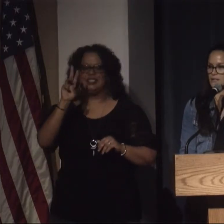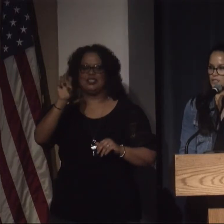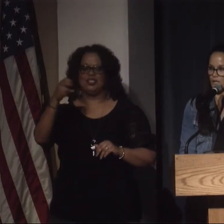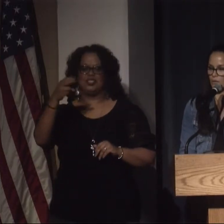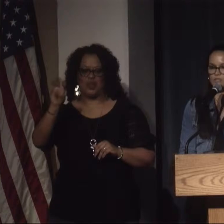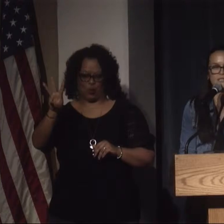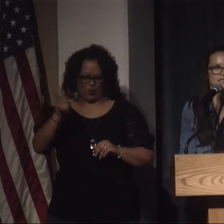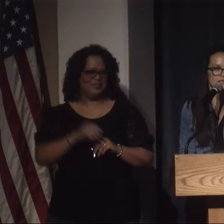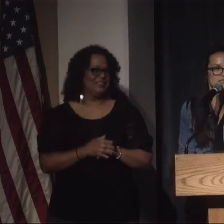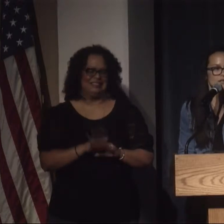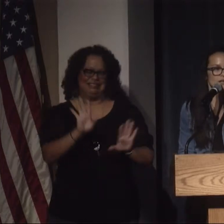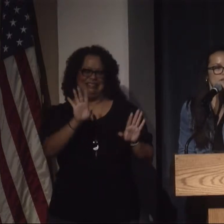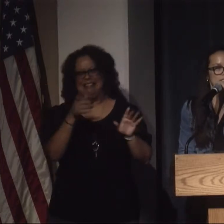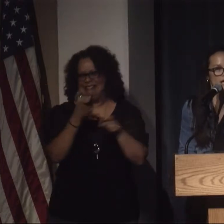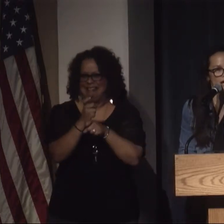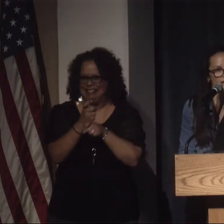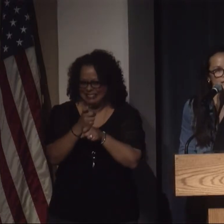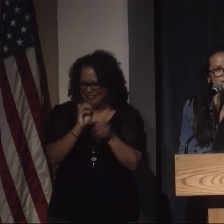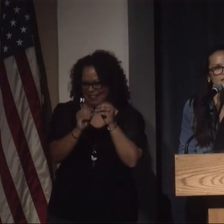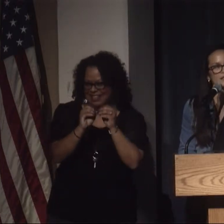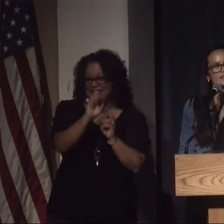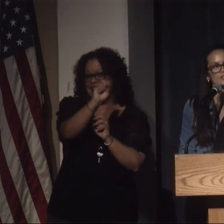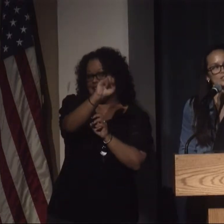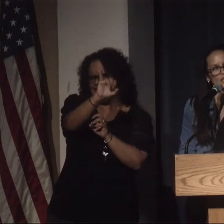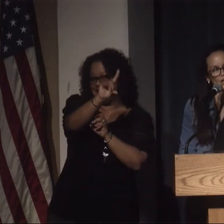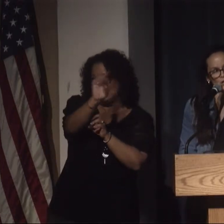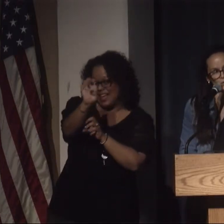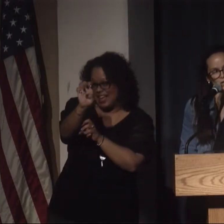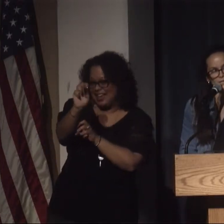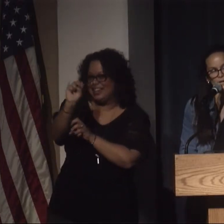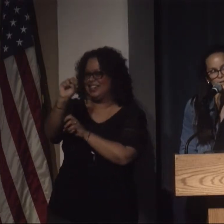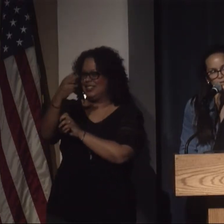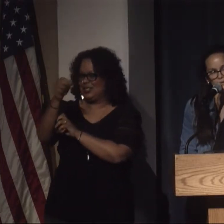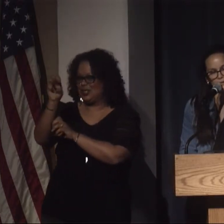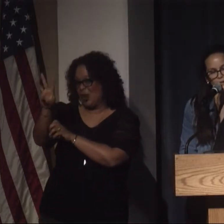Side show. Just kidding. Sorry, y'all. Side show.